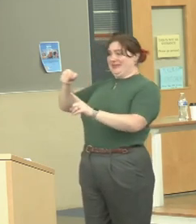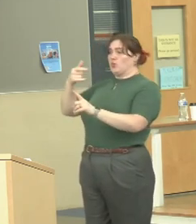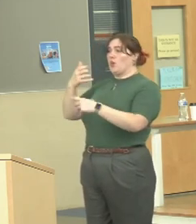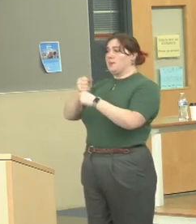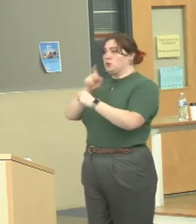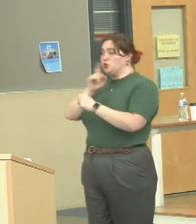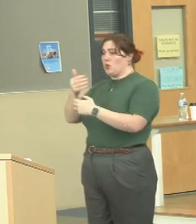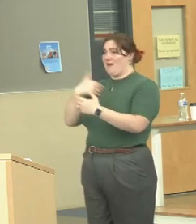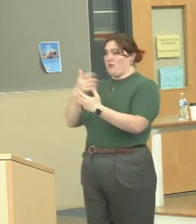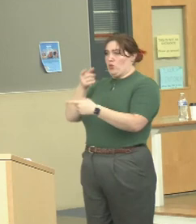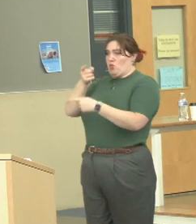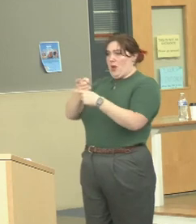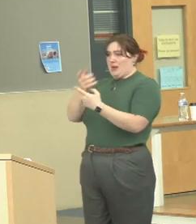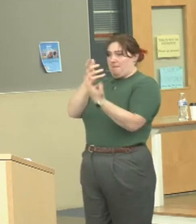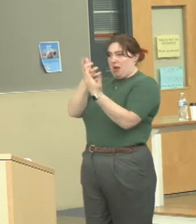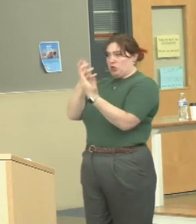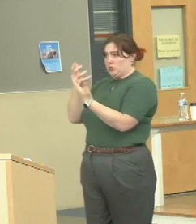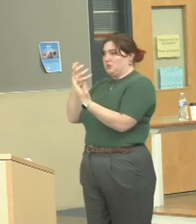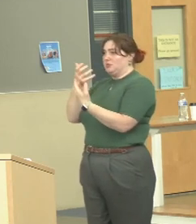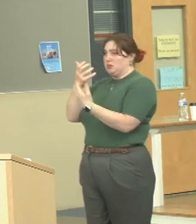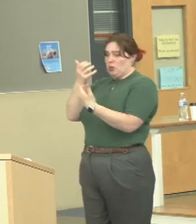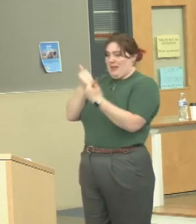so that everyone benefits.